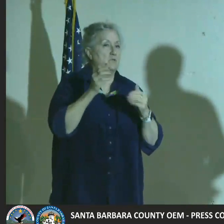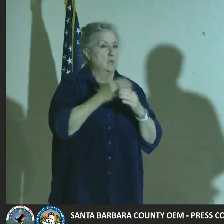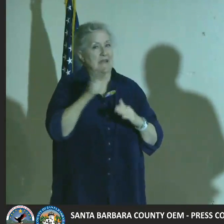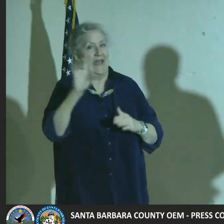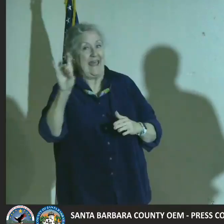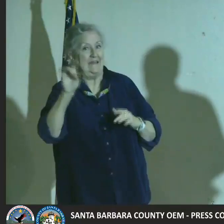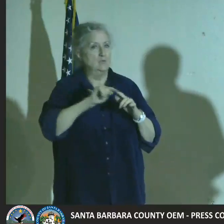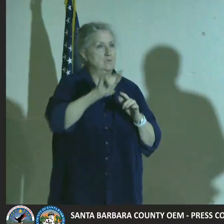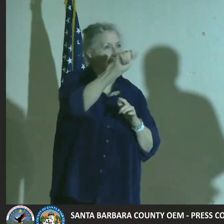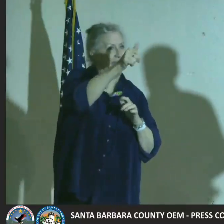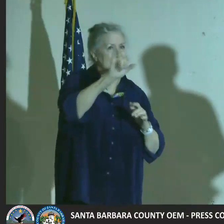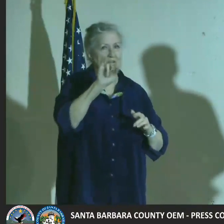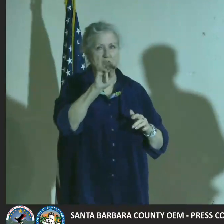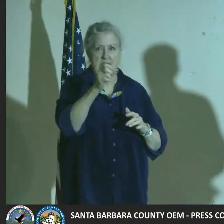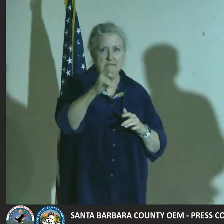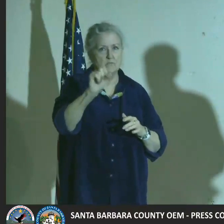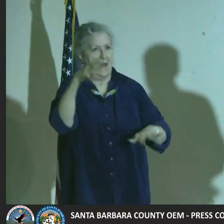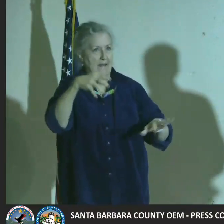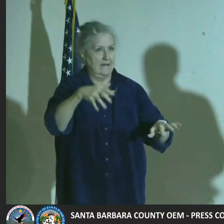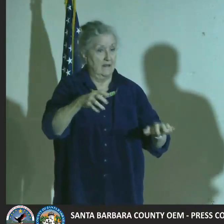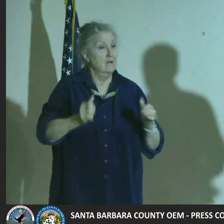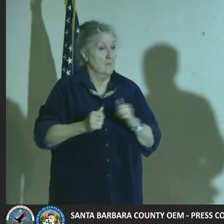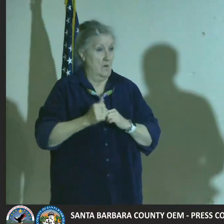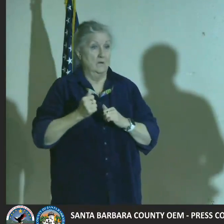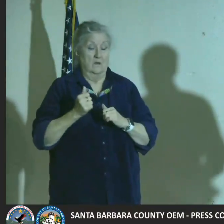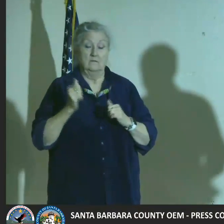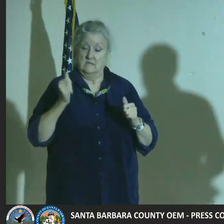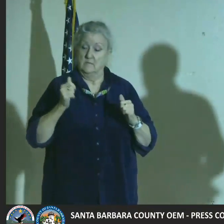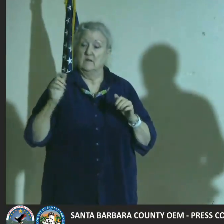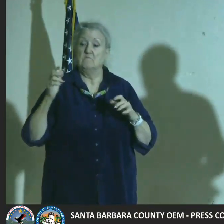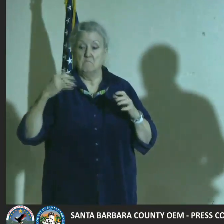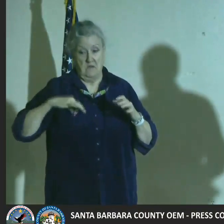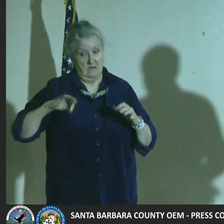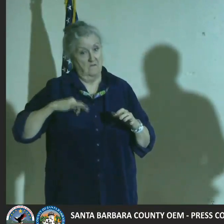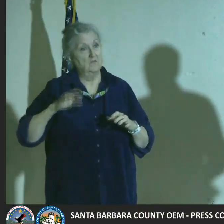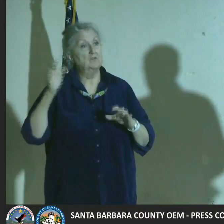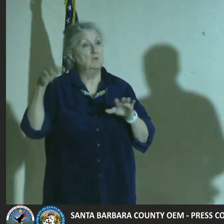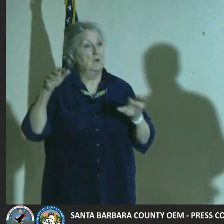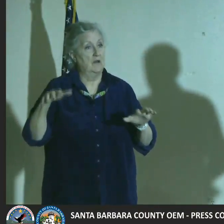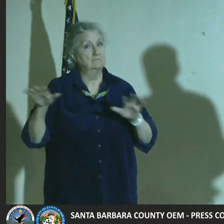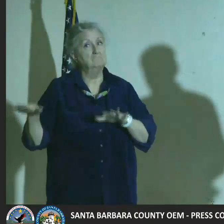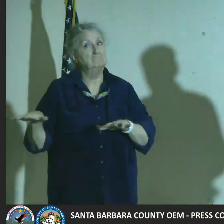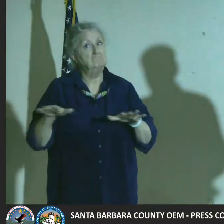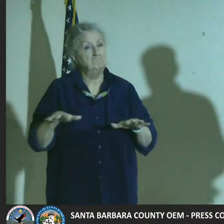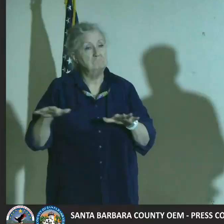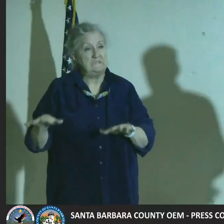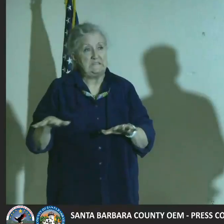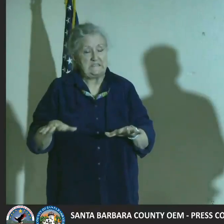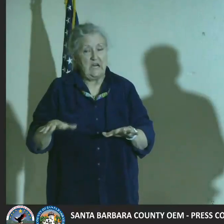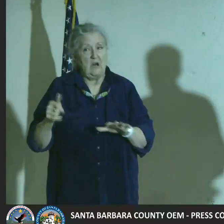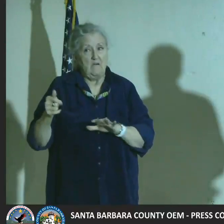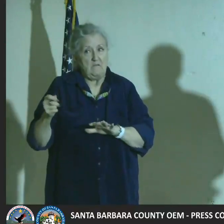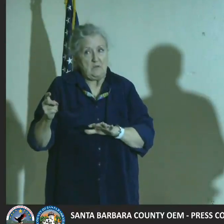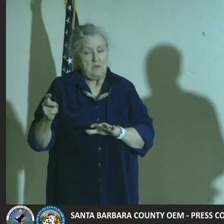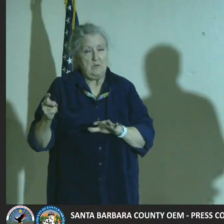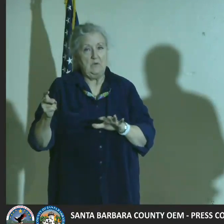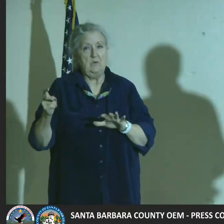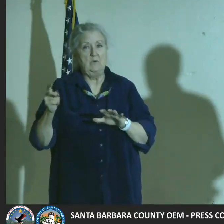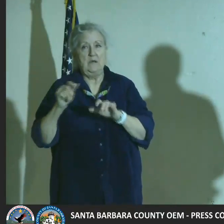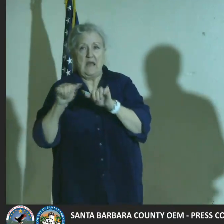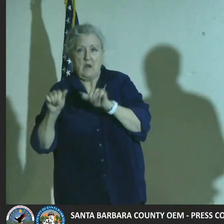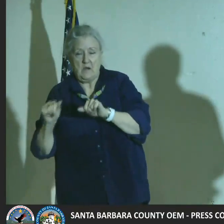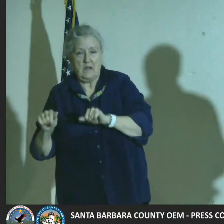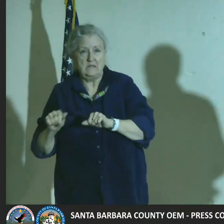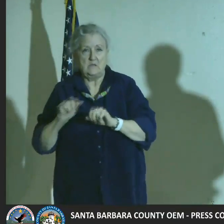For the most part, though, luckily, this has been a fairly beneficial rain. We've only had a few scatterings of